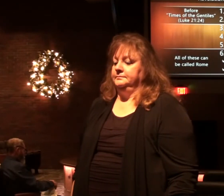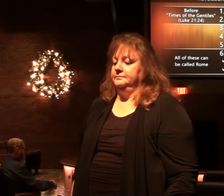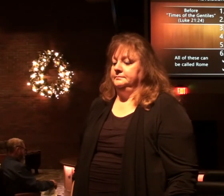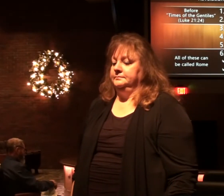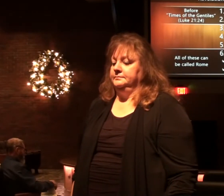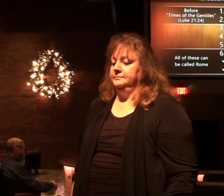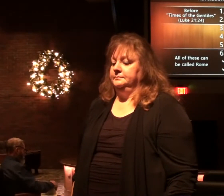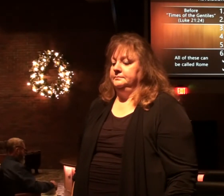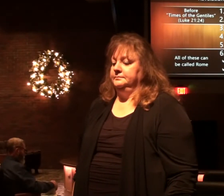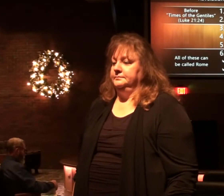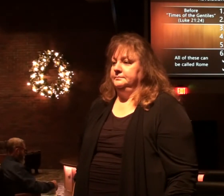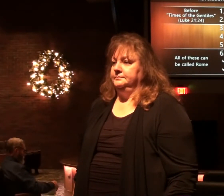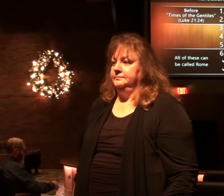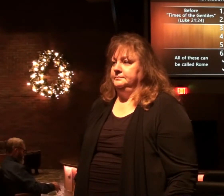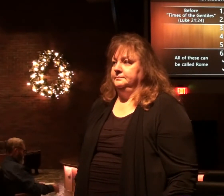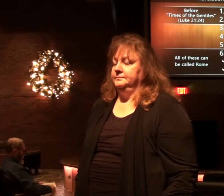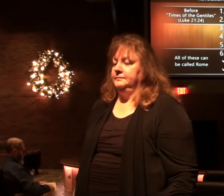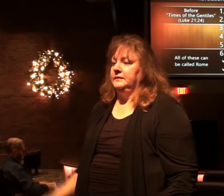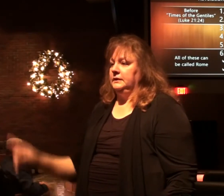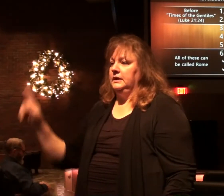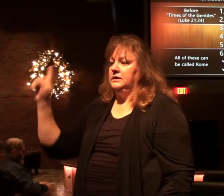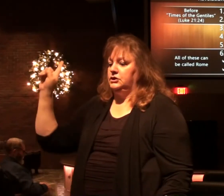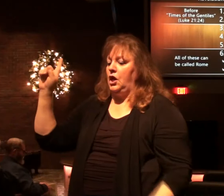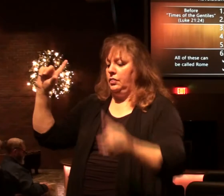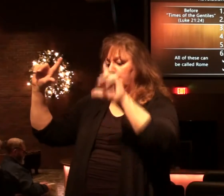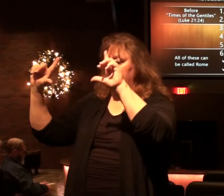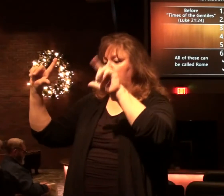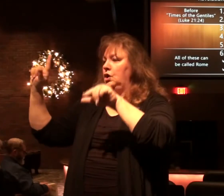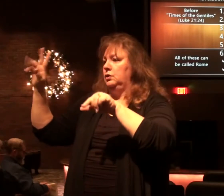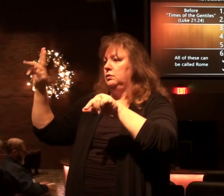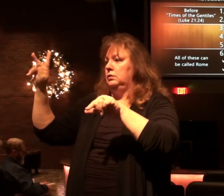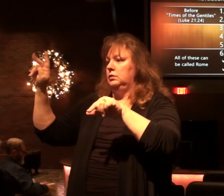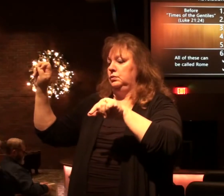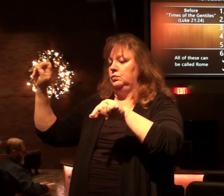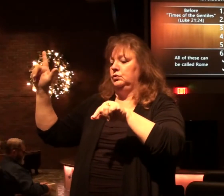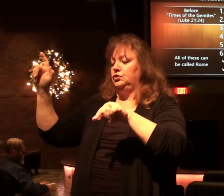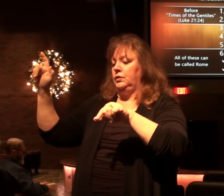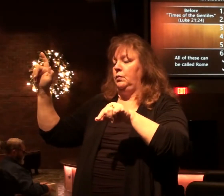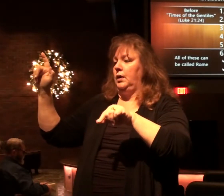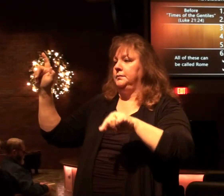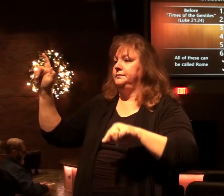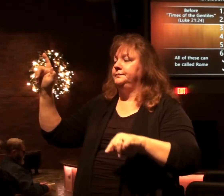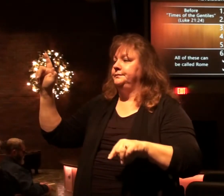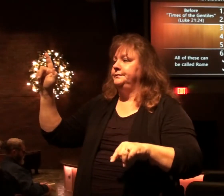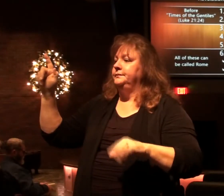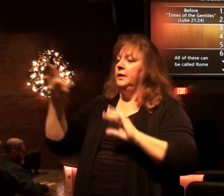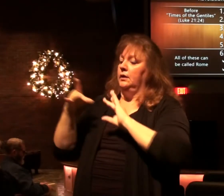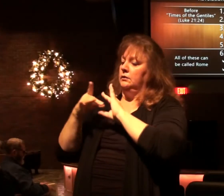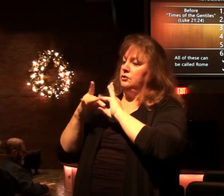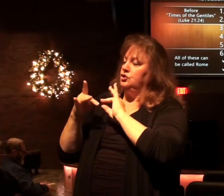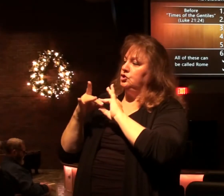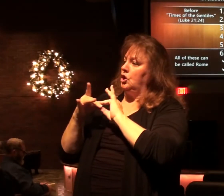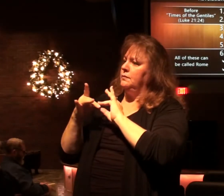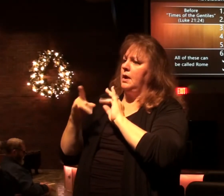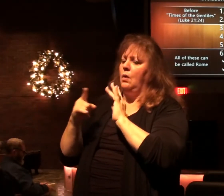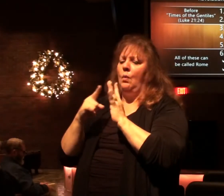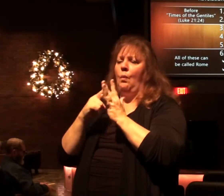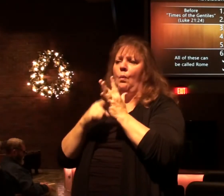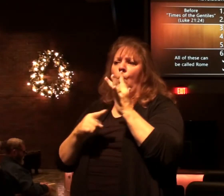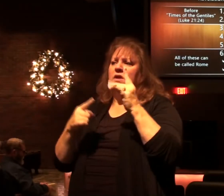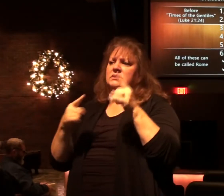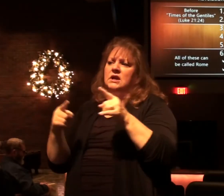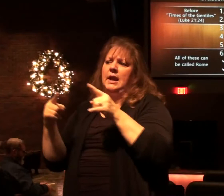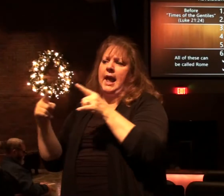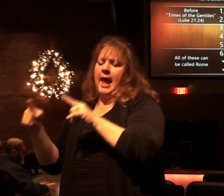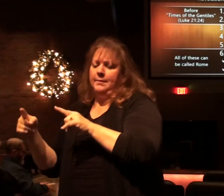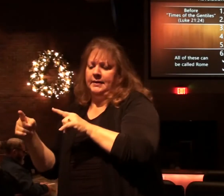and the meaning. And here Jesus is talking about what is going to happen,